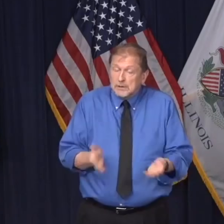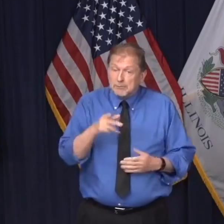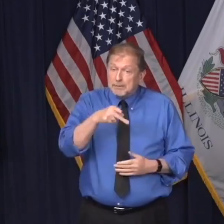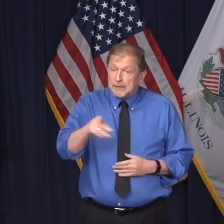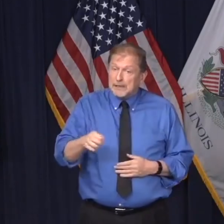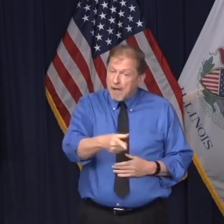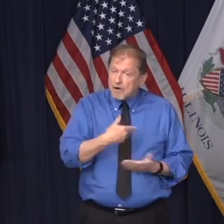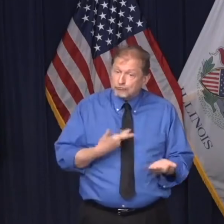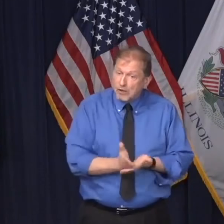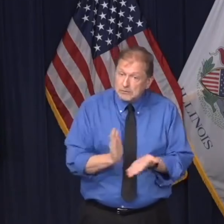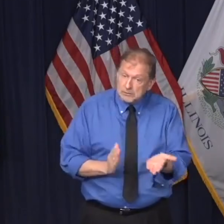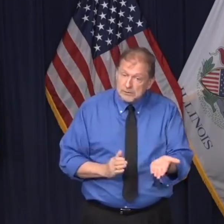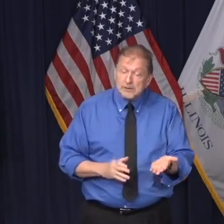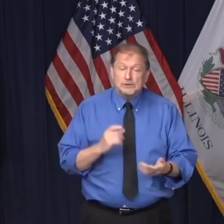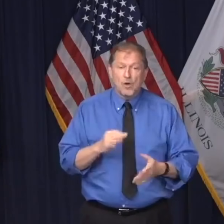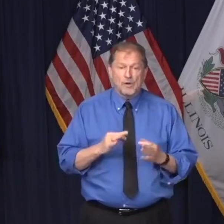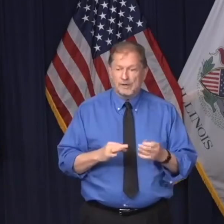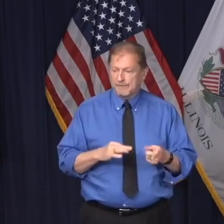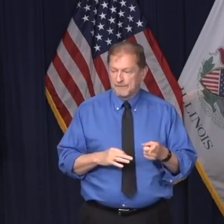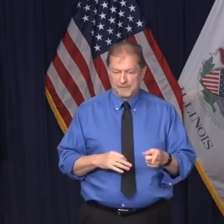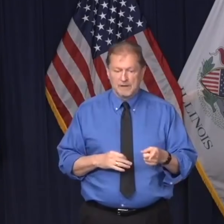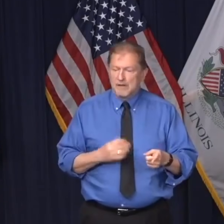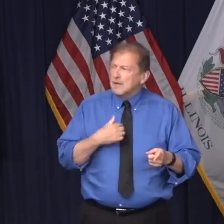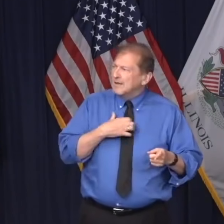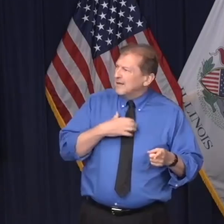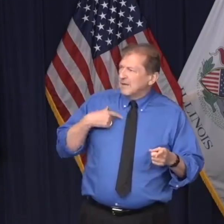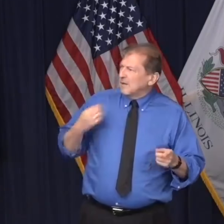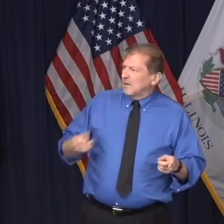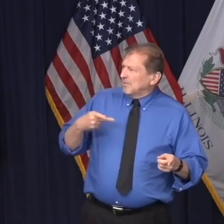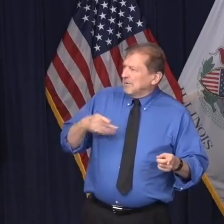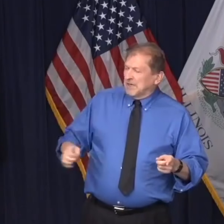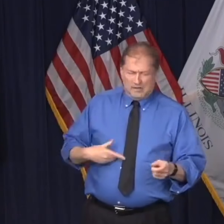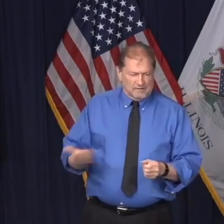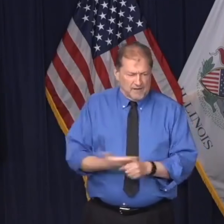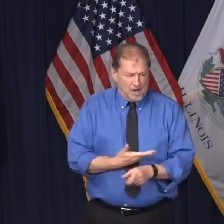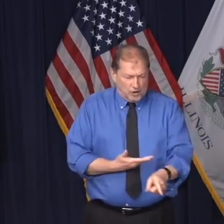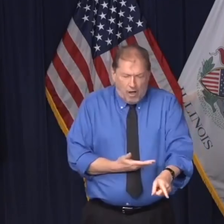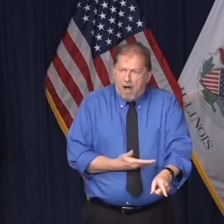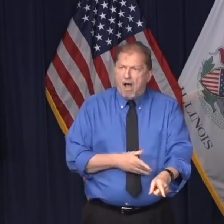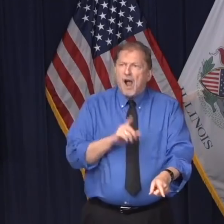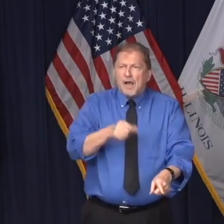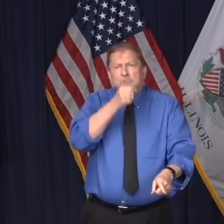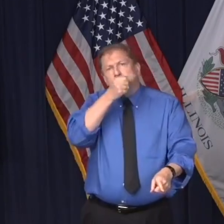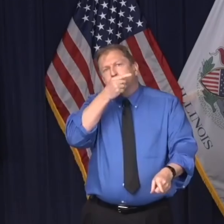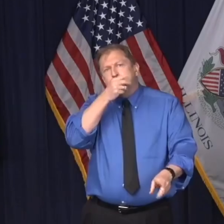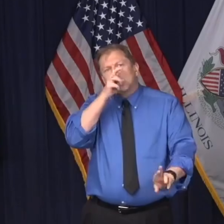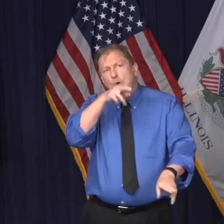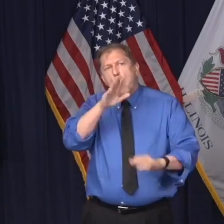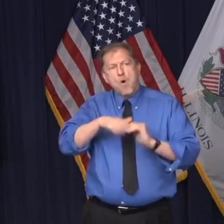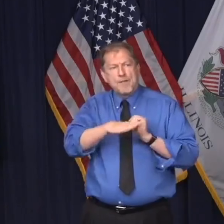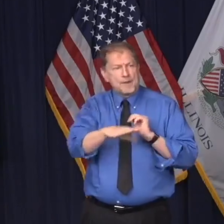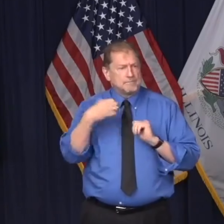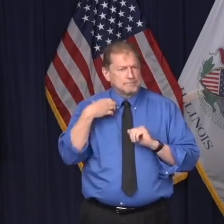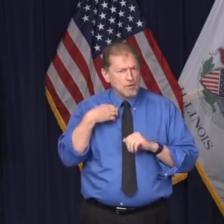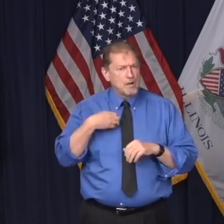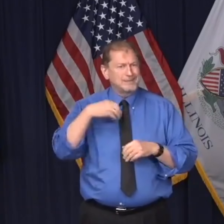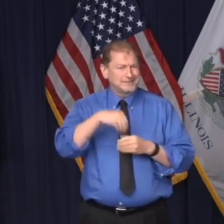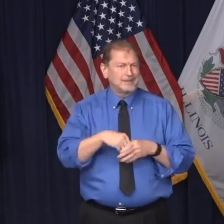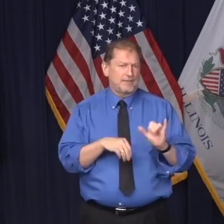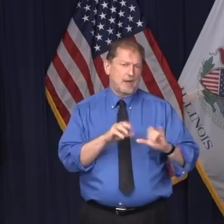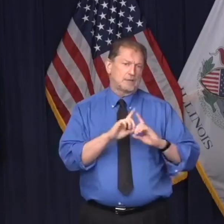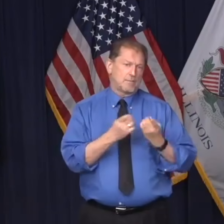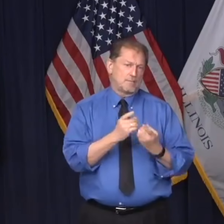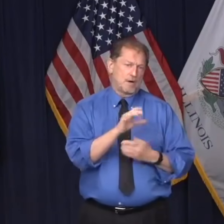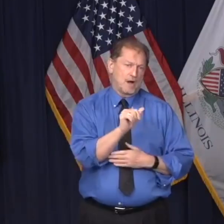inappropriate way to operate. If a facility is firing somebody for asking for PPE, especially given the moment that we're